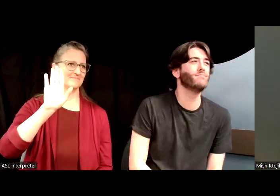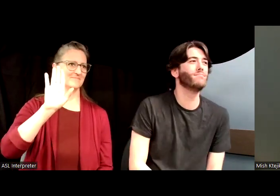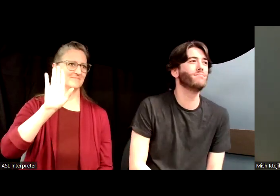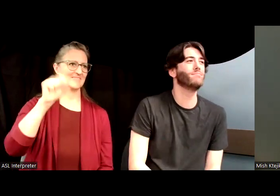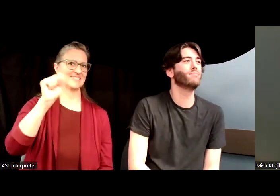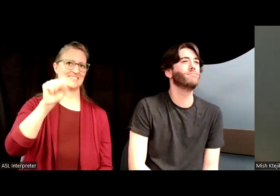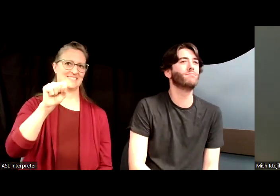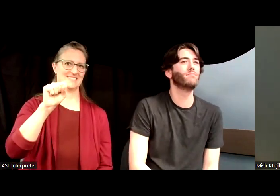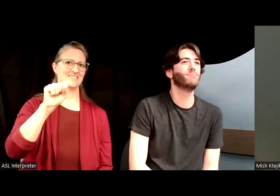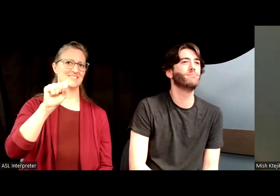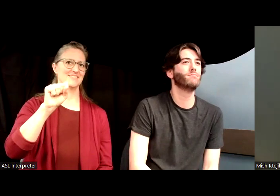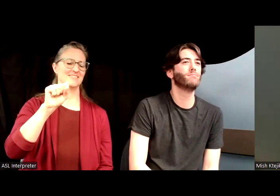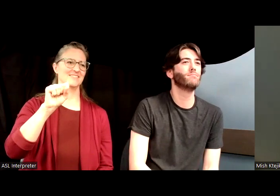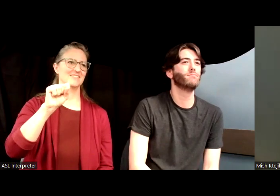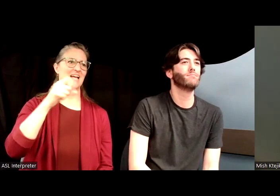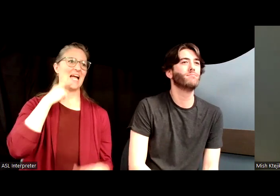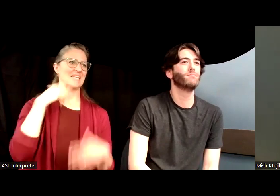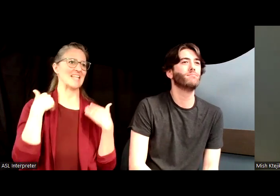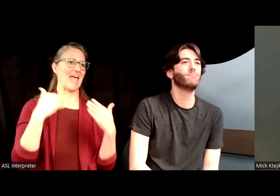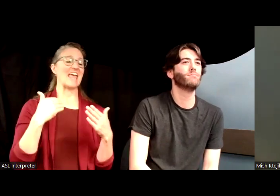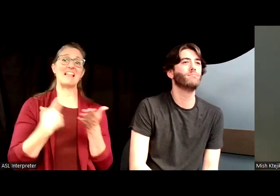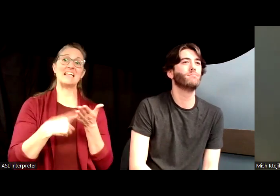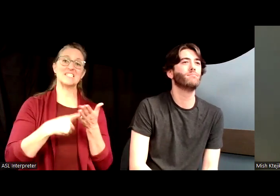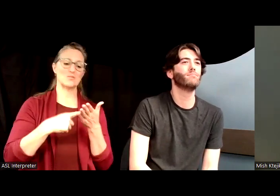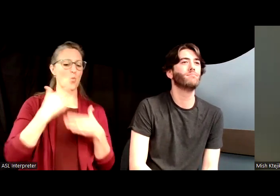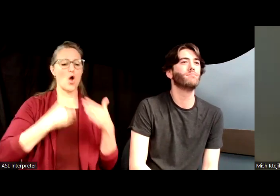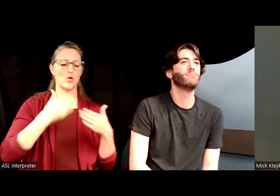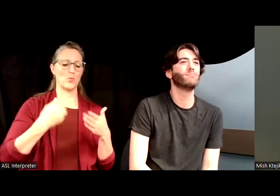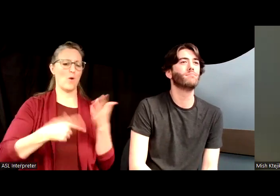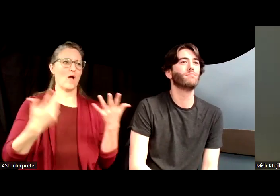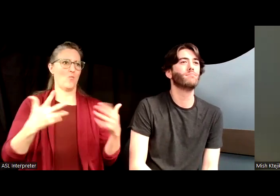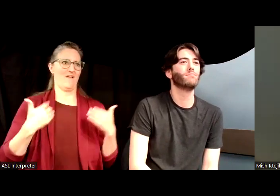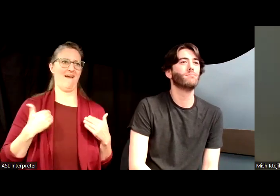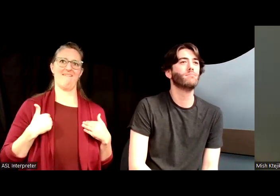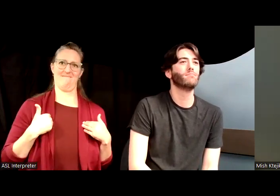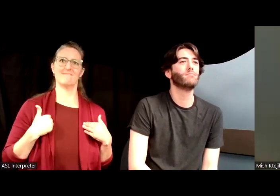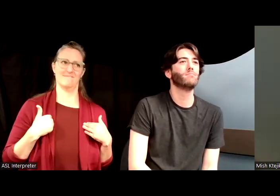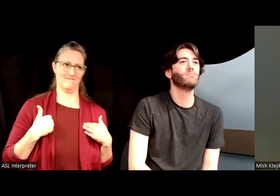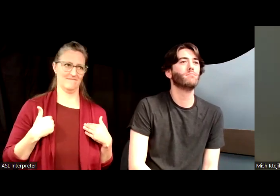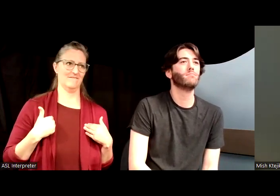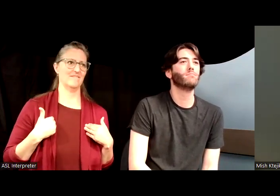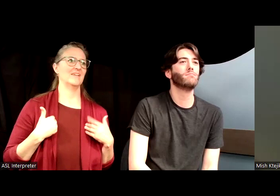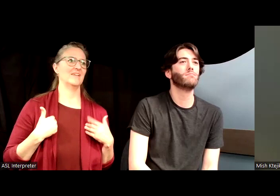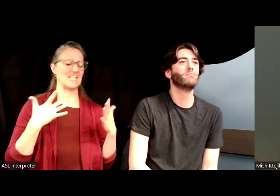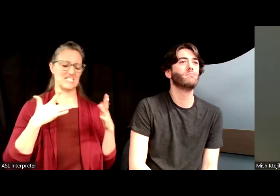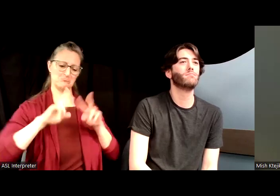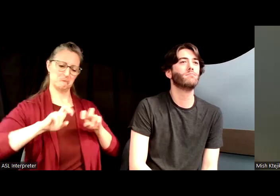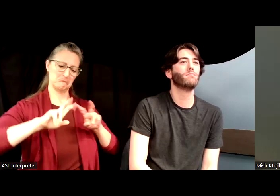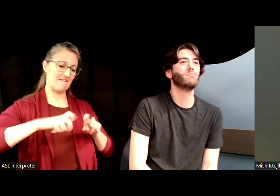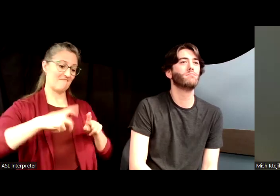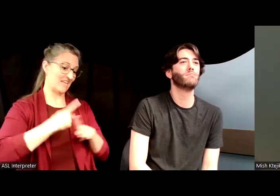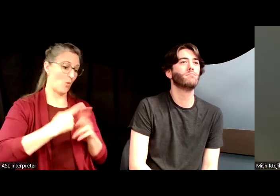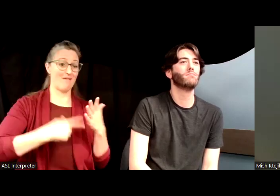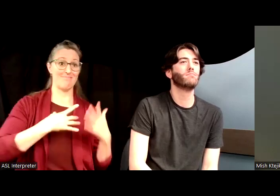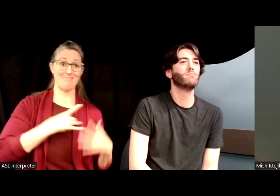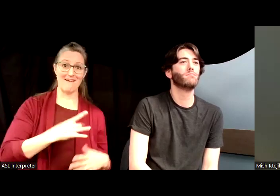is Sammy. I would say, let's walk through what we have. So let's walk through them, figure out what you like,